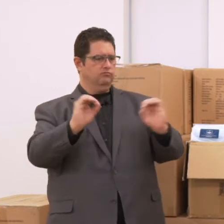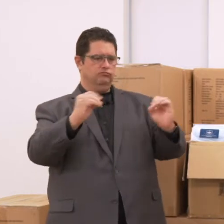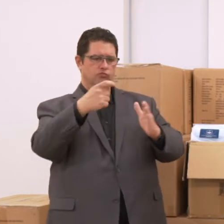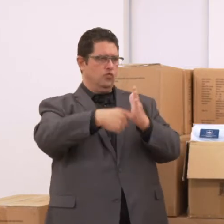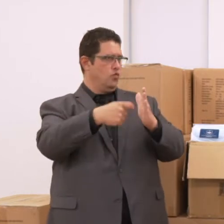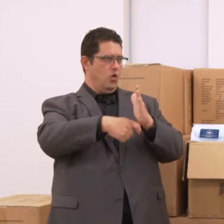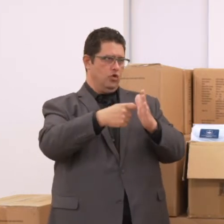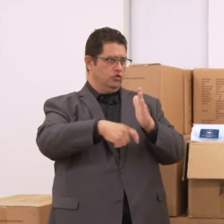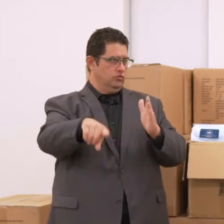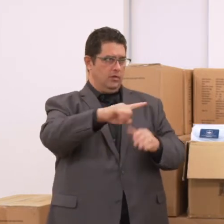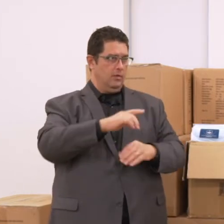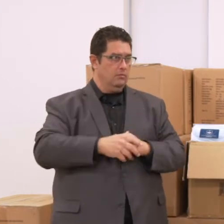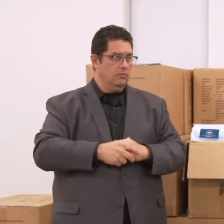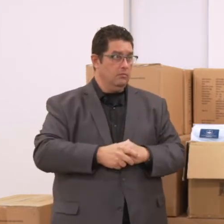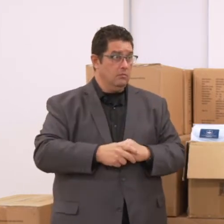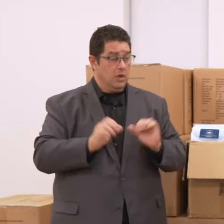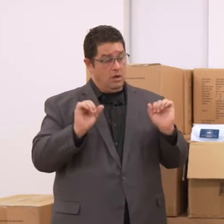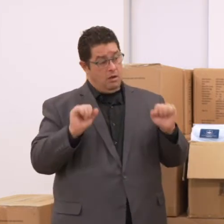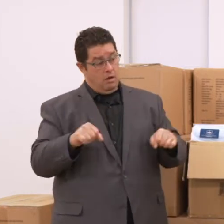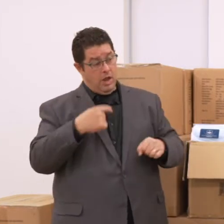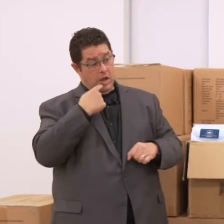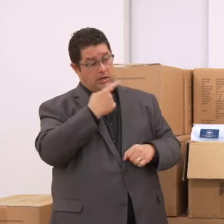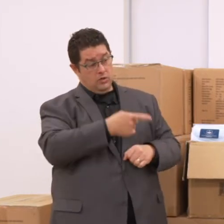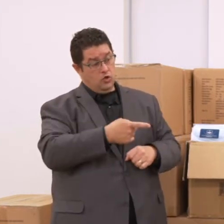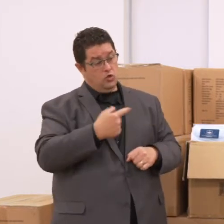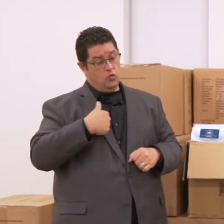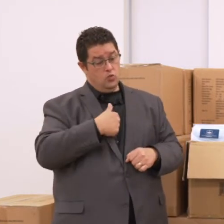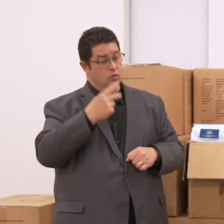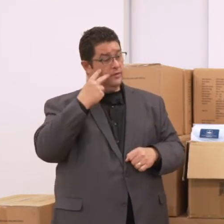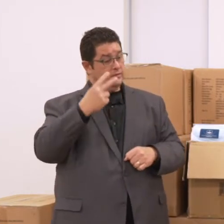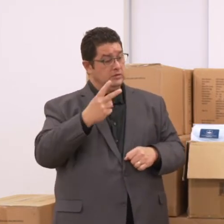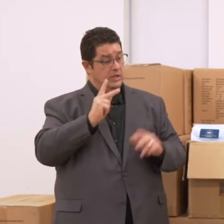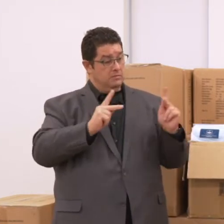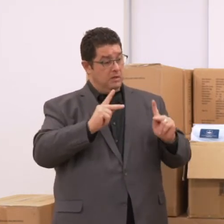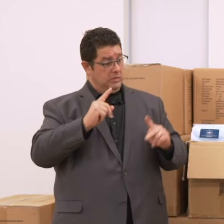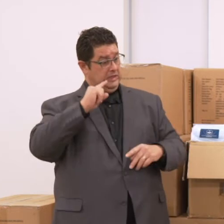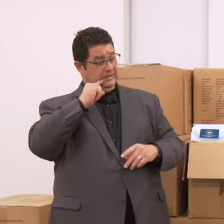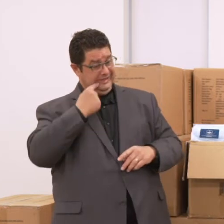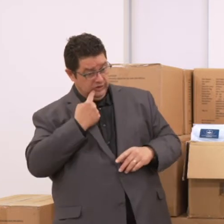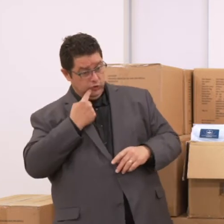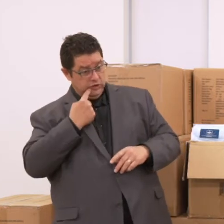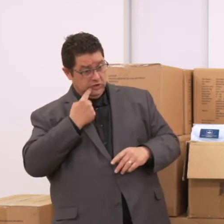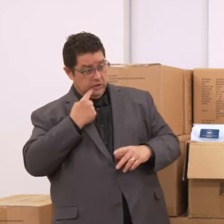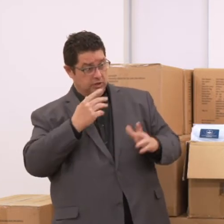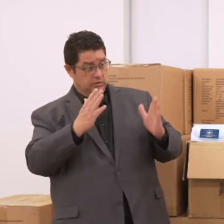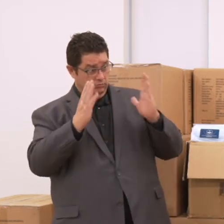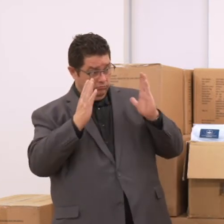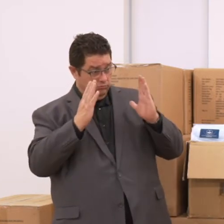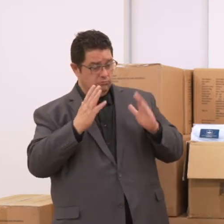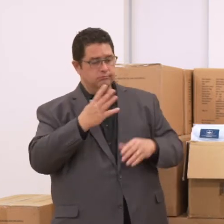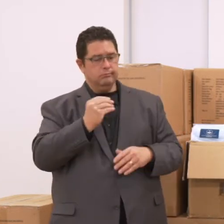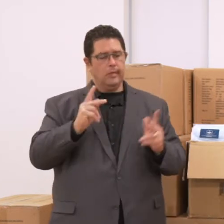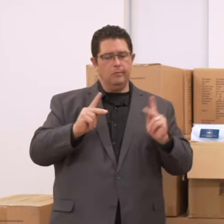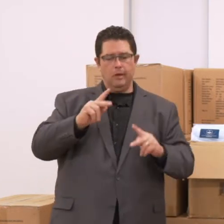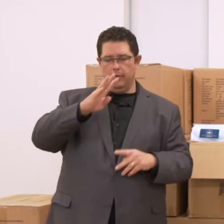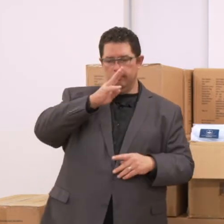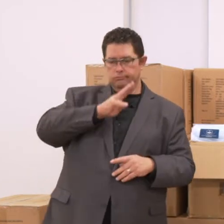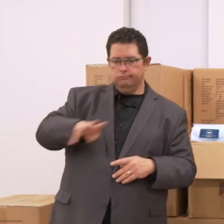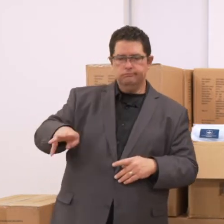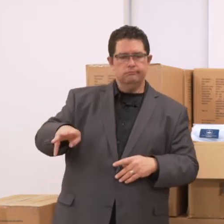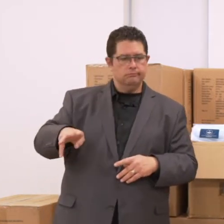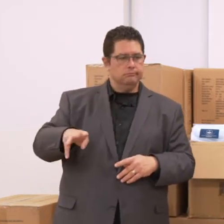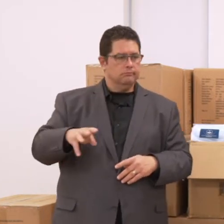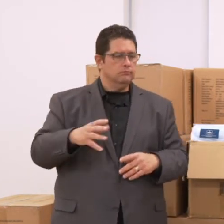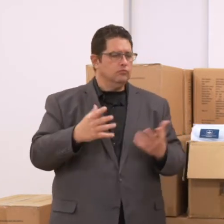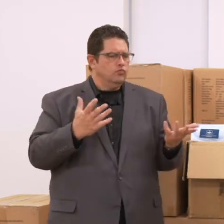county. And I can tell you, being throughout the county, we've seen people take this very seriously, and we've seen others that haven't, and the proof is in the numbers.